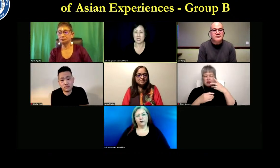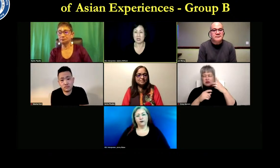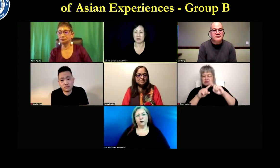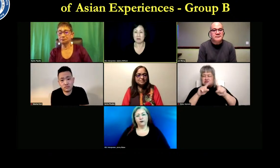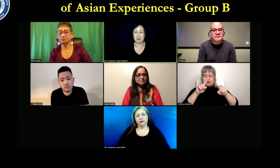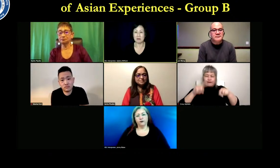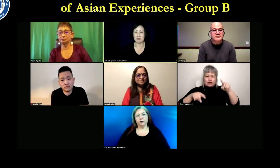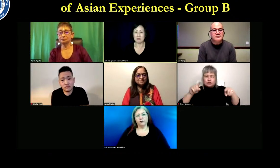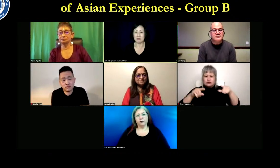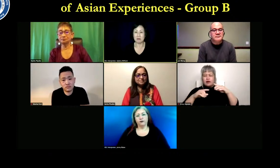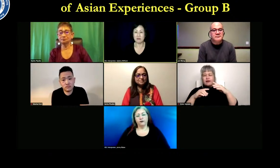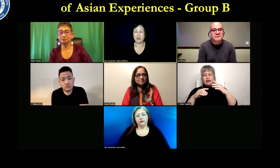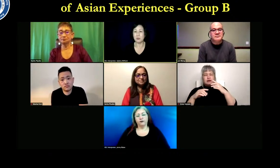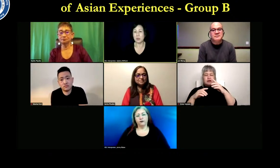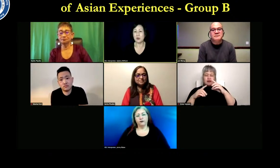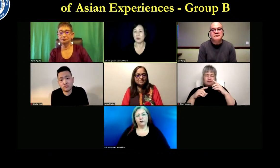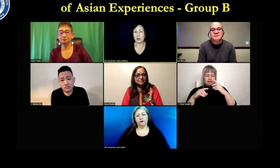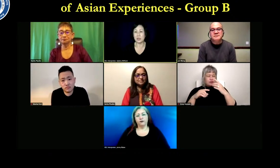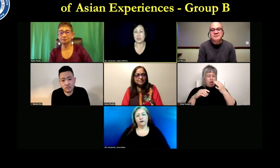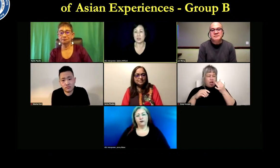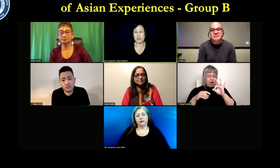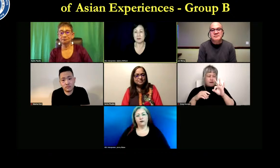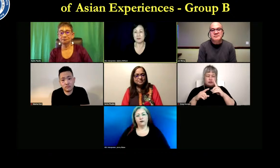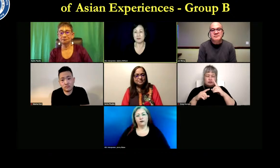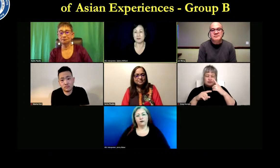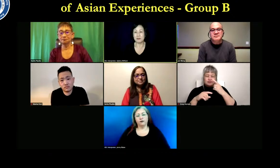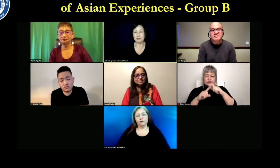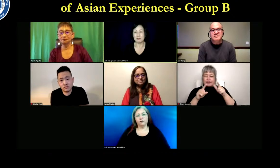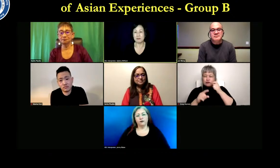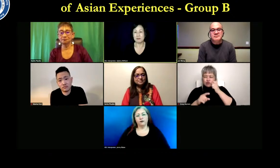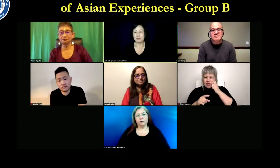I would say, people of various